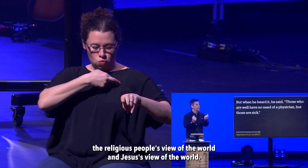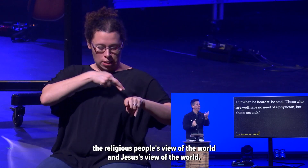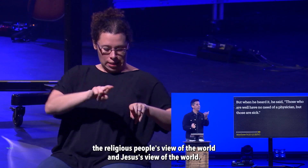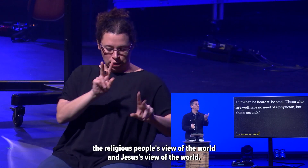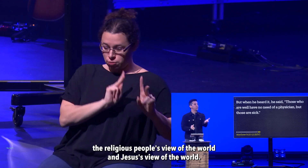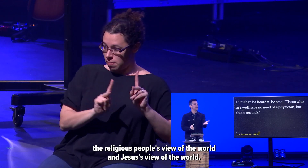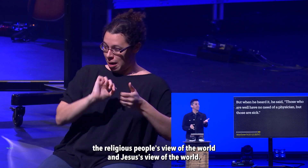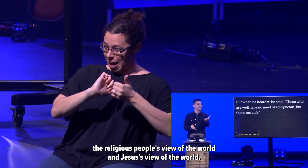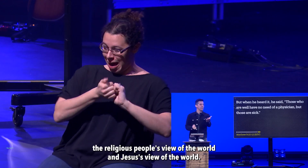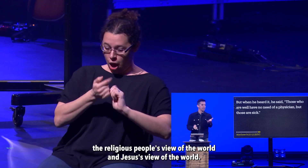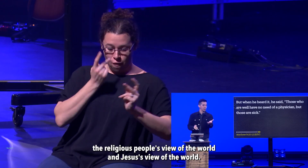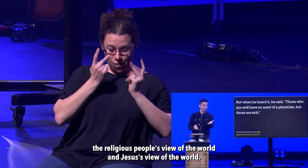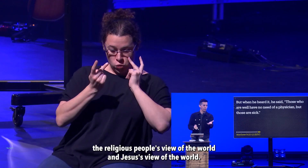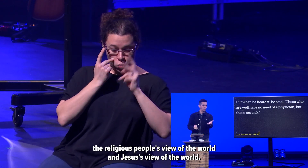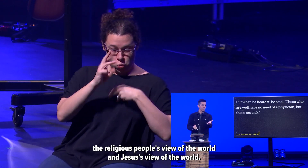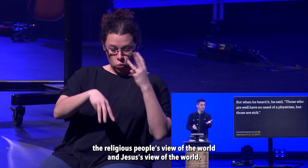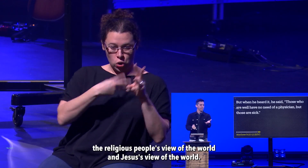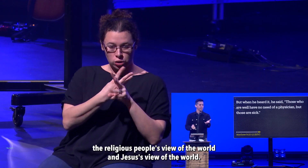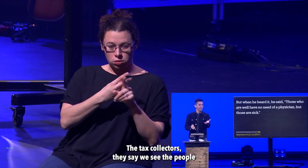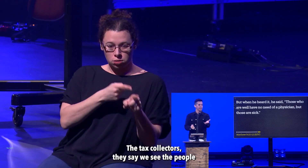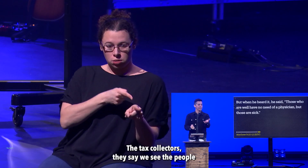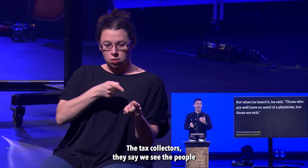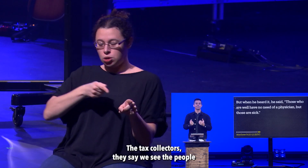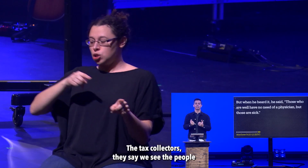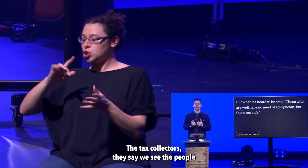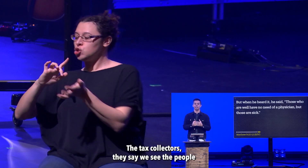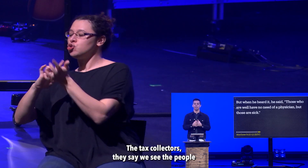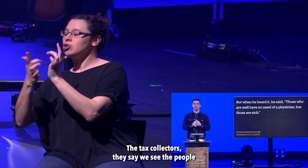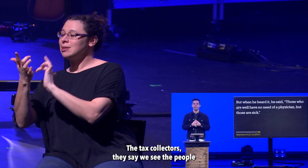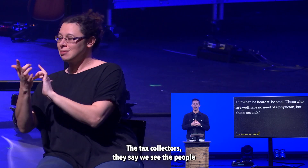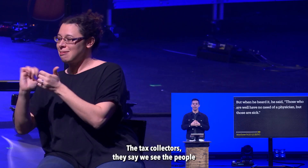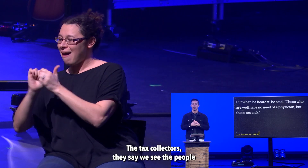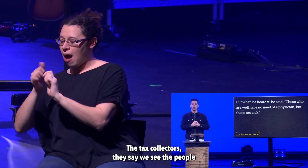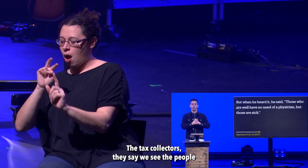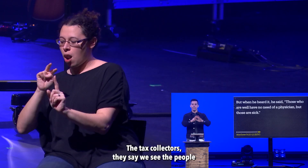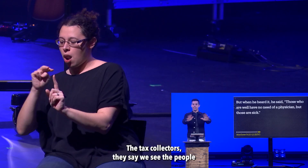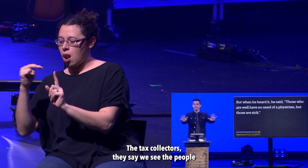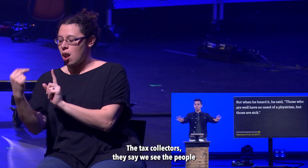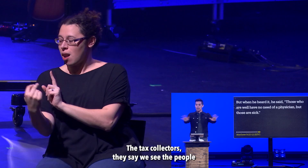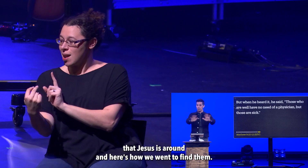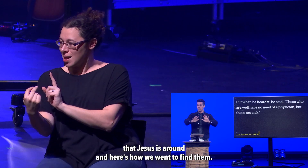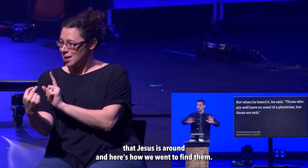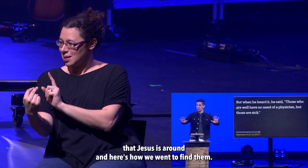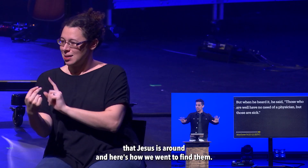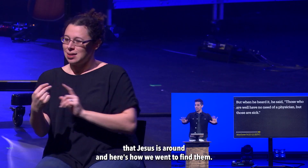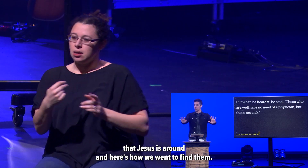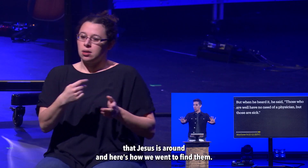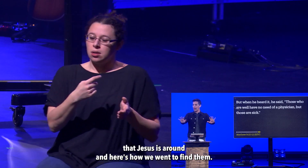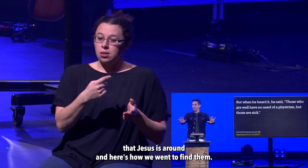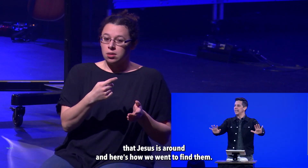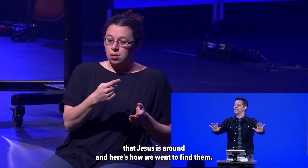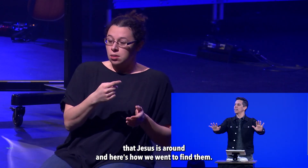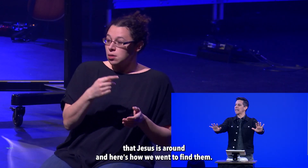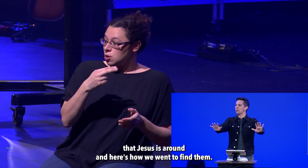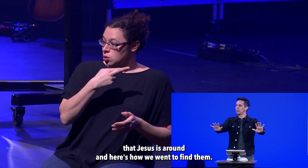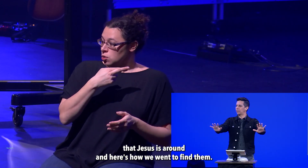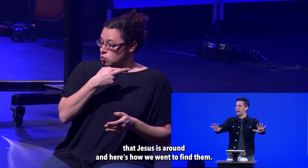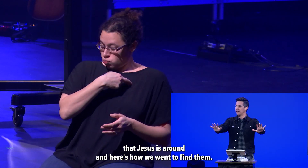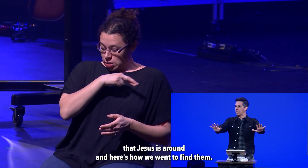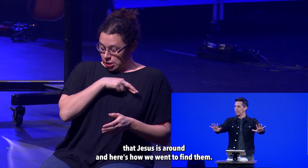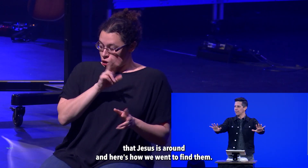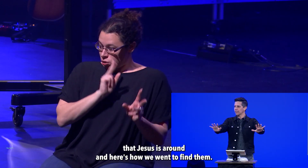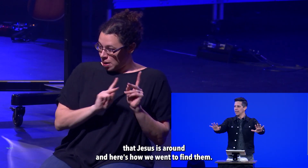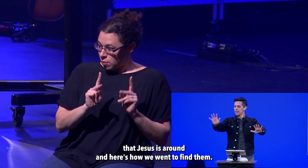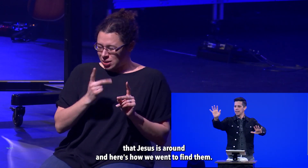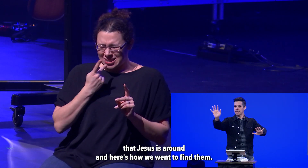world and Jesus's view of the world. The tax collectors, they say, we see the people that Jesus is around, and here's how we would